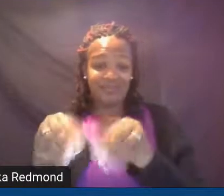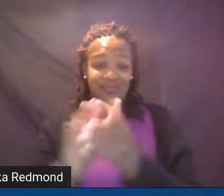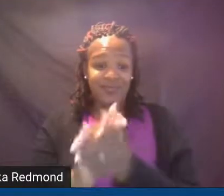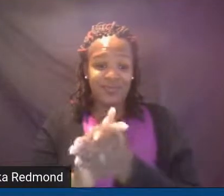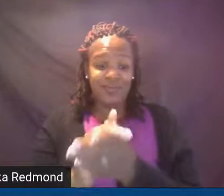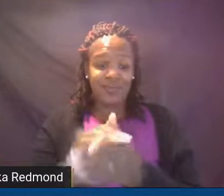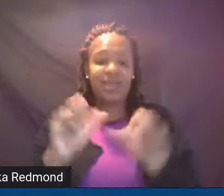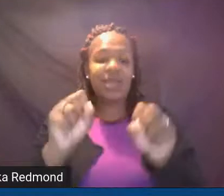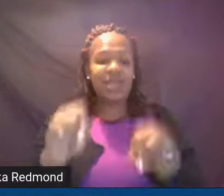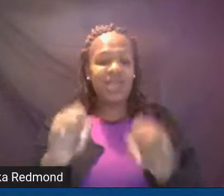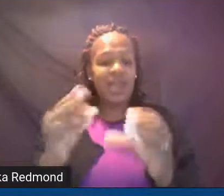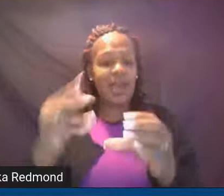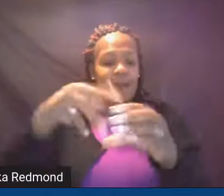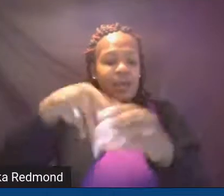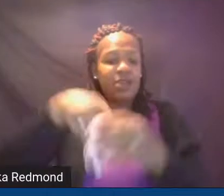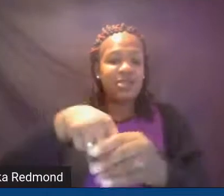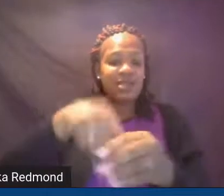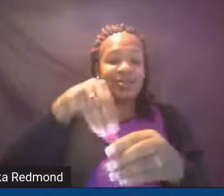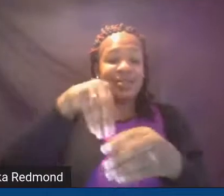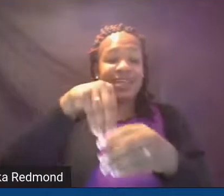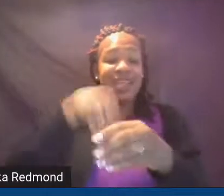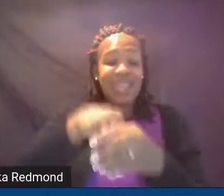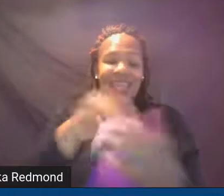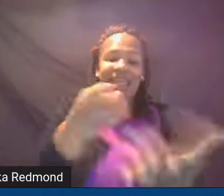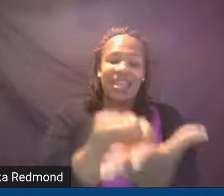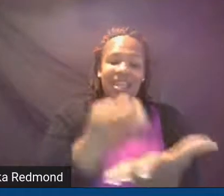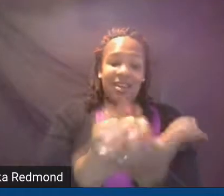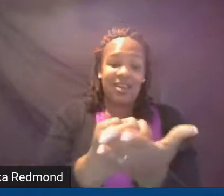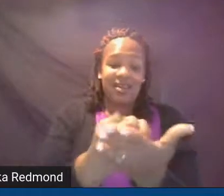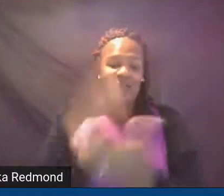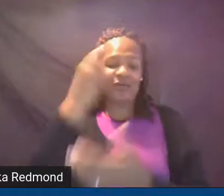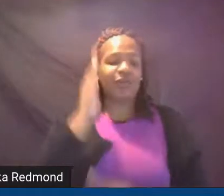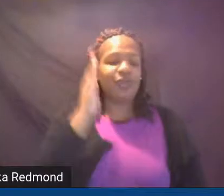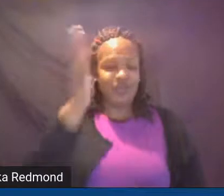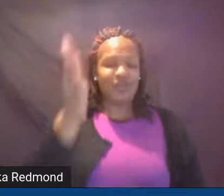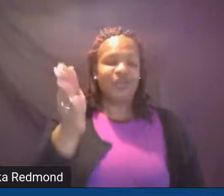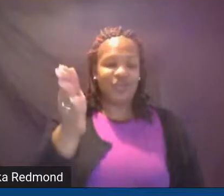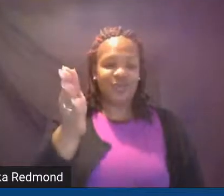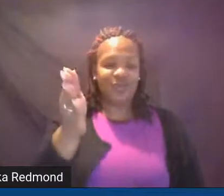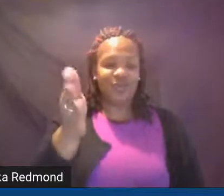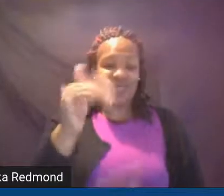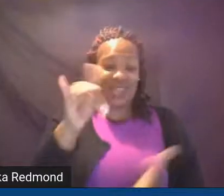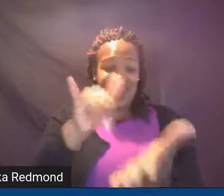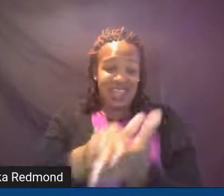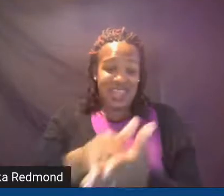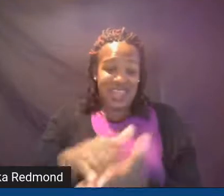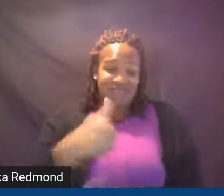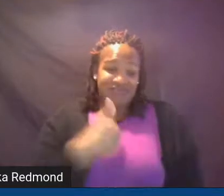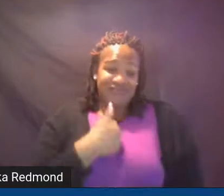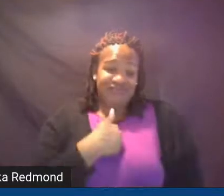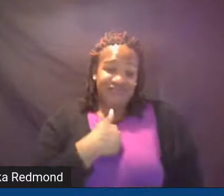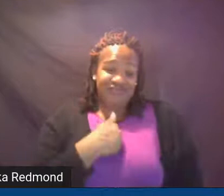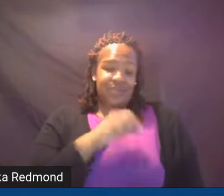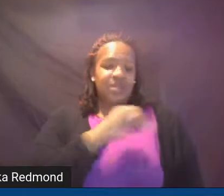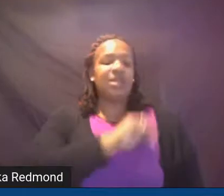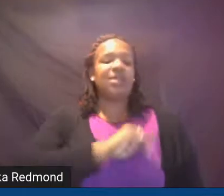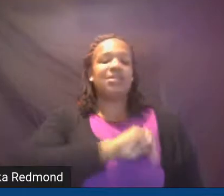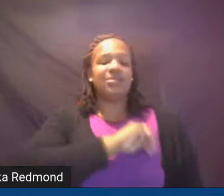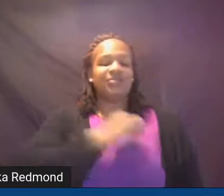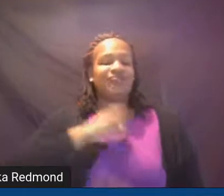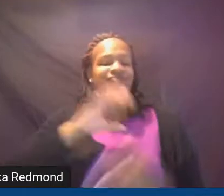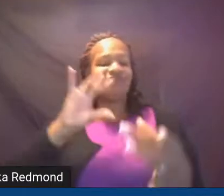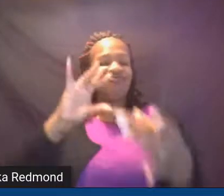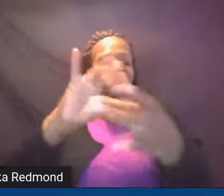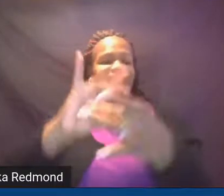able to really participate in the economy of tomorrow. And so I think that to me is a mission I can connect to, is to creating